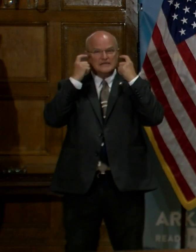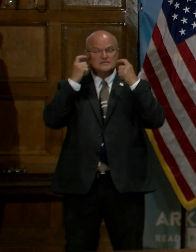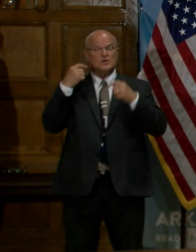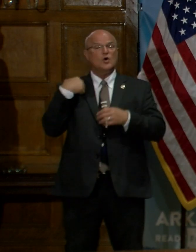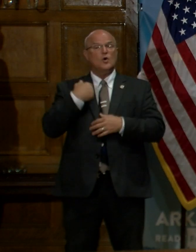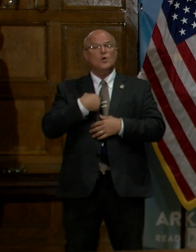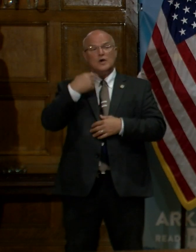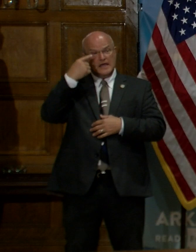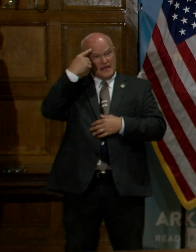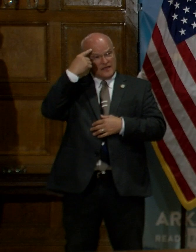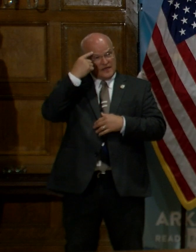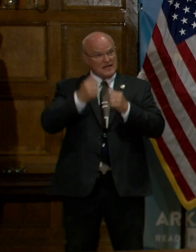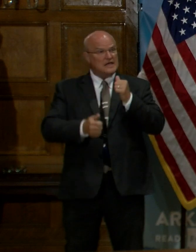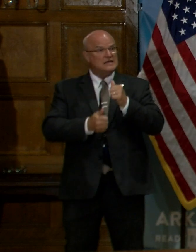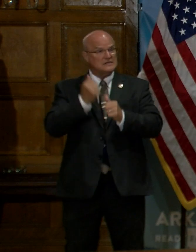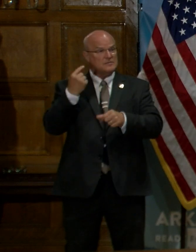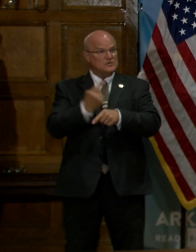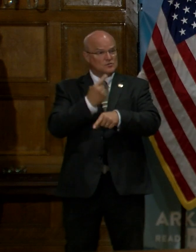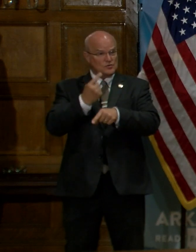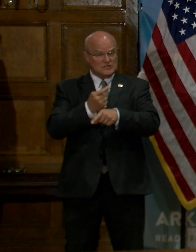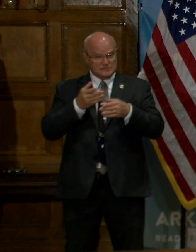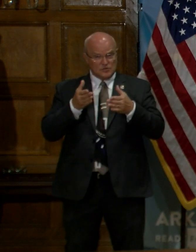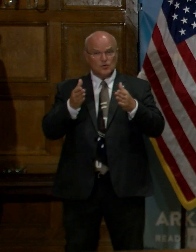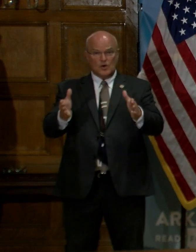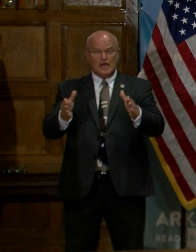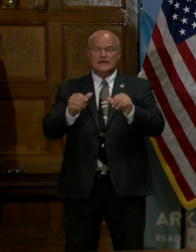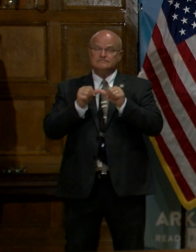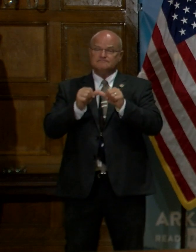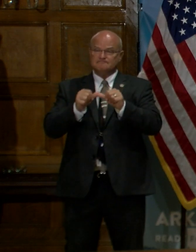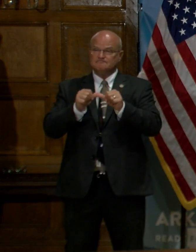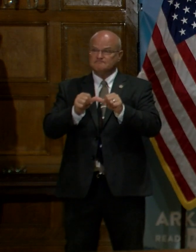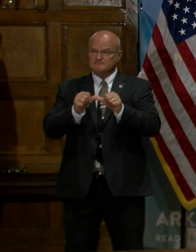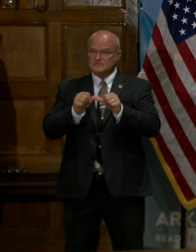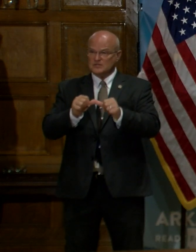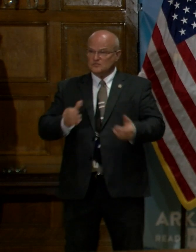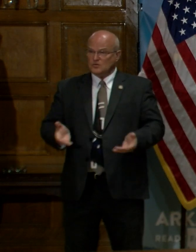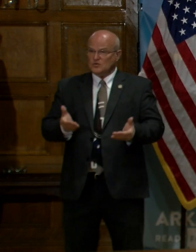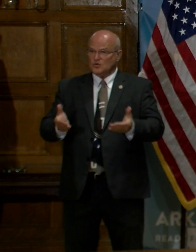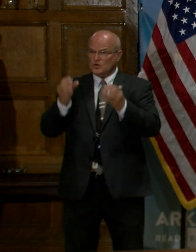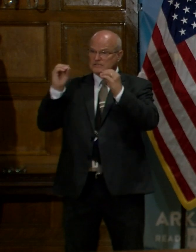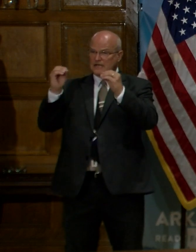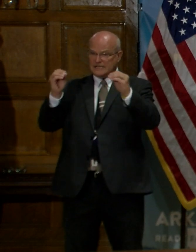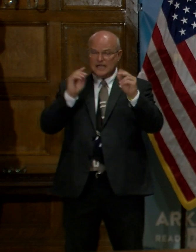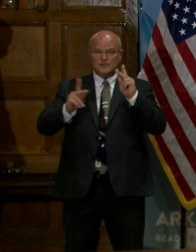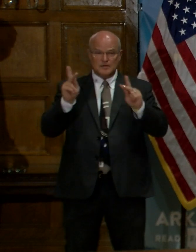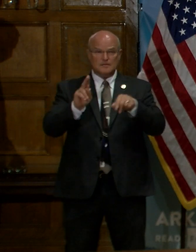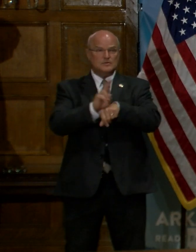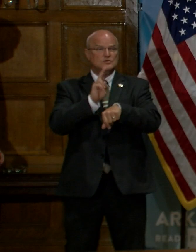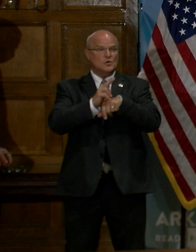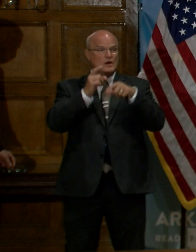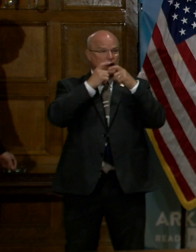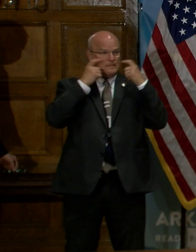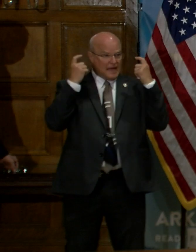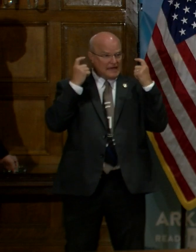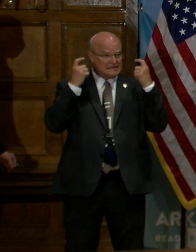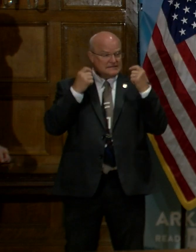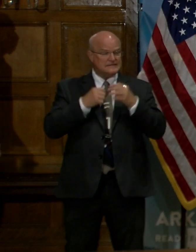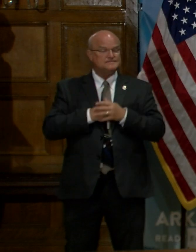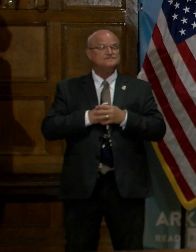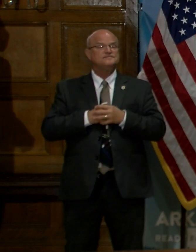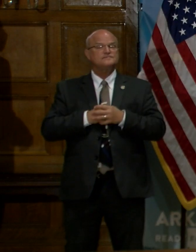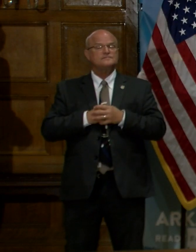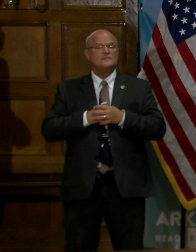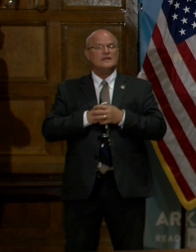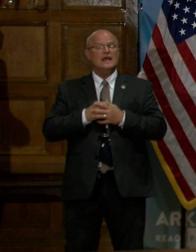think is the most reasonable and appropriate way to continue to encourage and educate folks to wear masks. And finally,